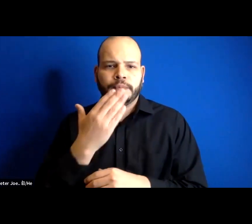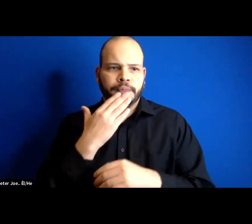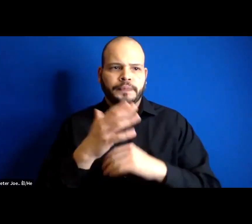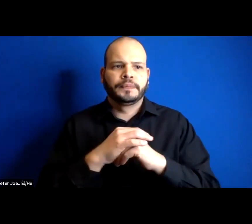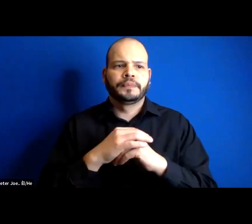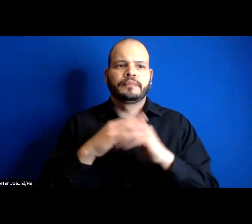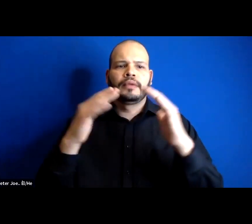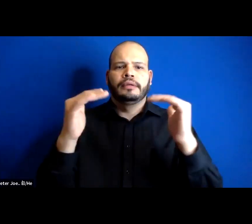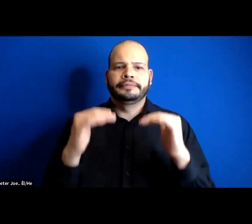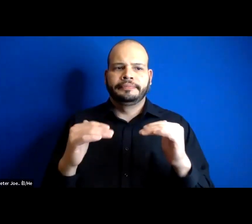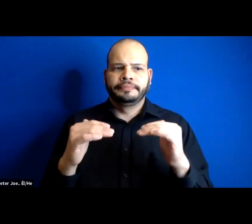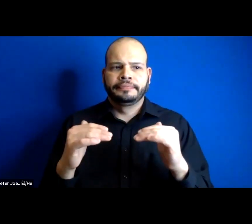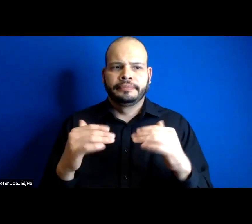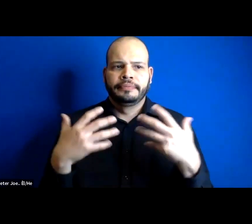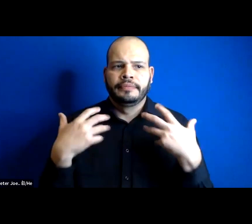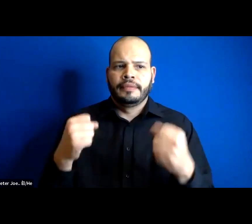the Healthcare Committee.